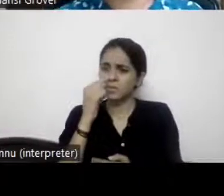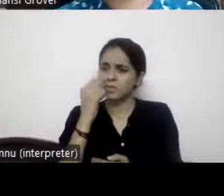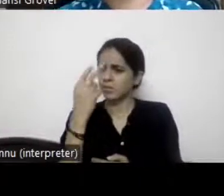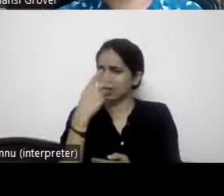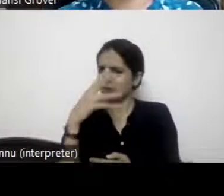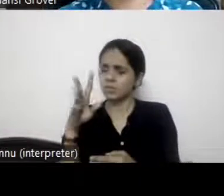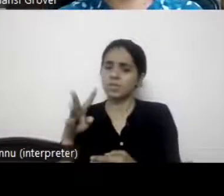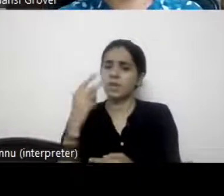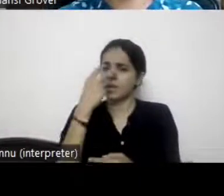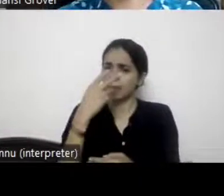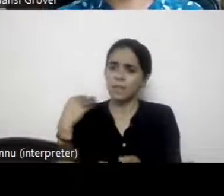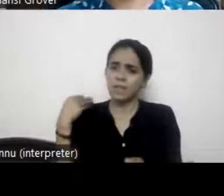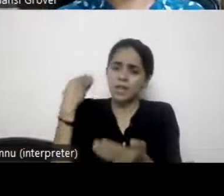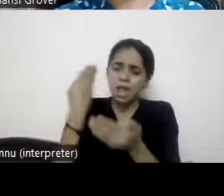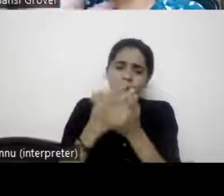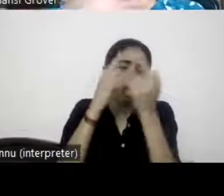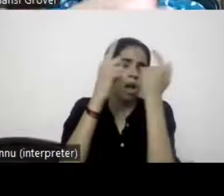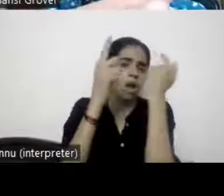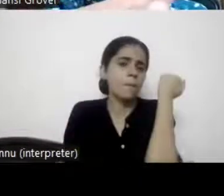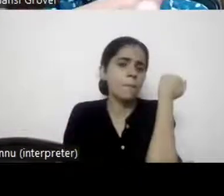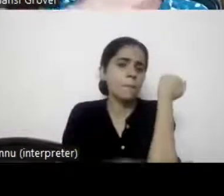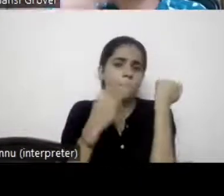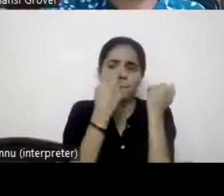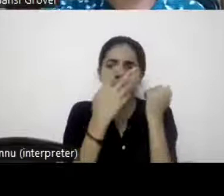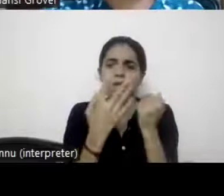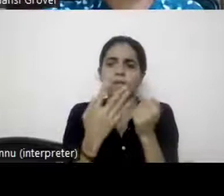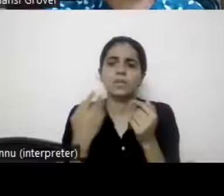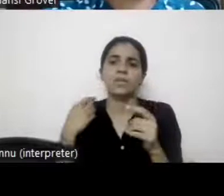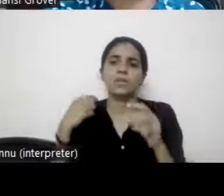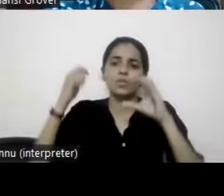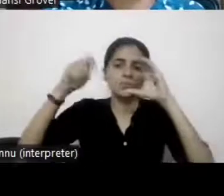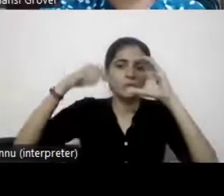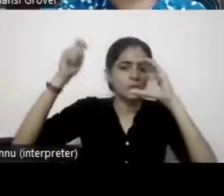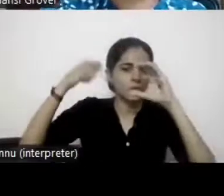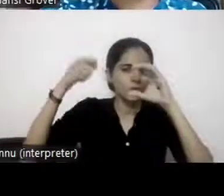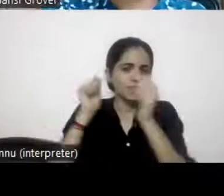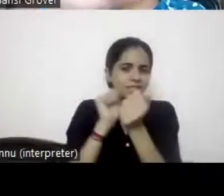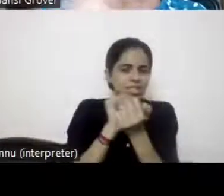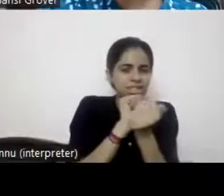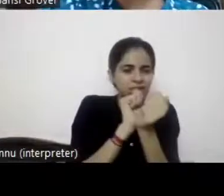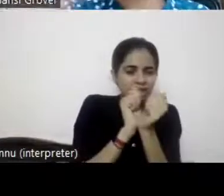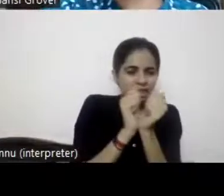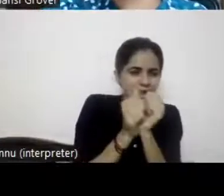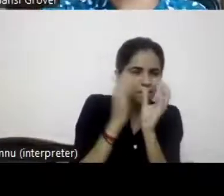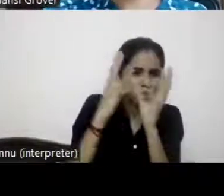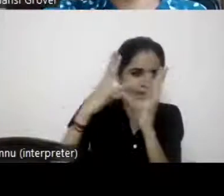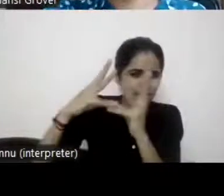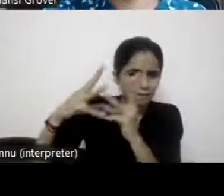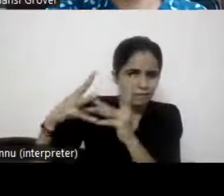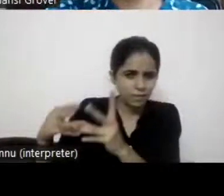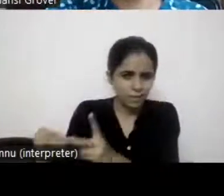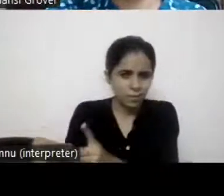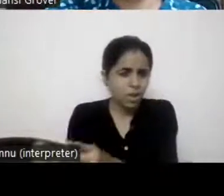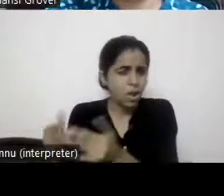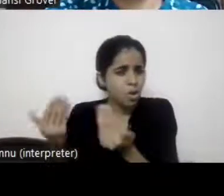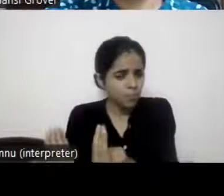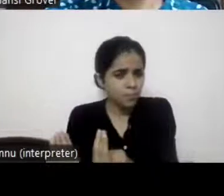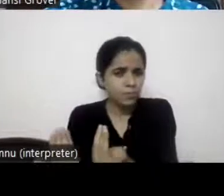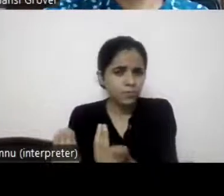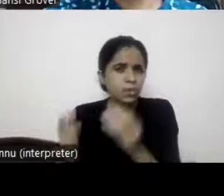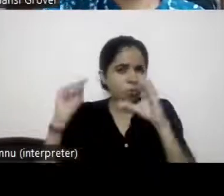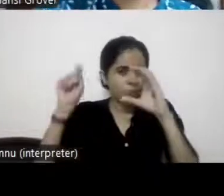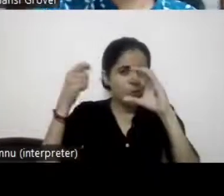remains blind towards the end. However, there is a whole trend of films where, the blindness getting cured towards the